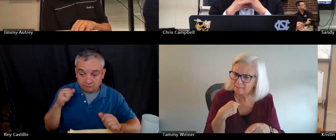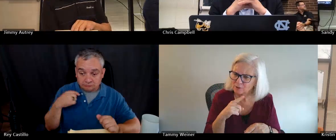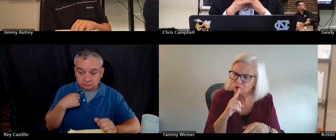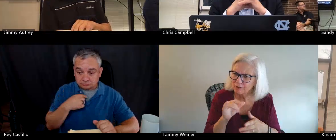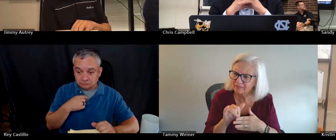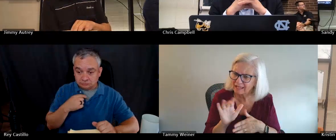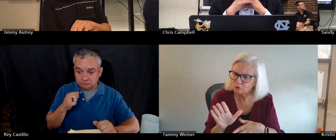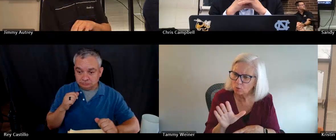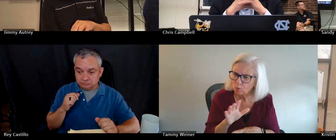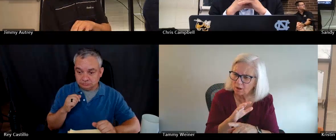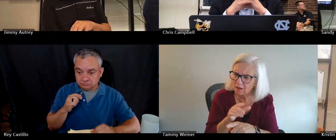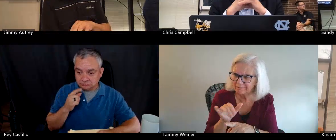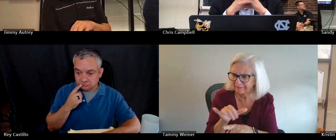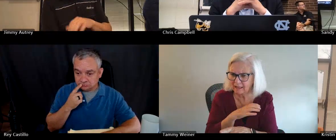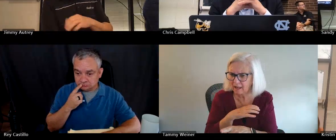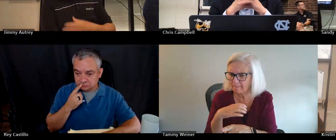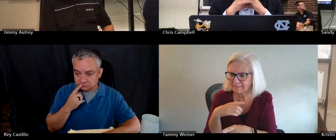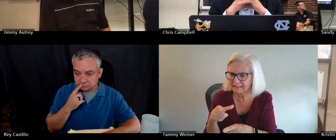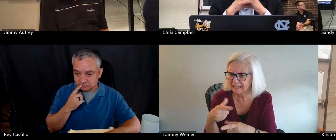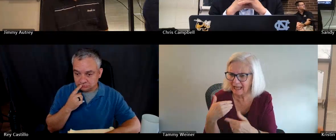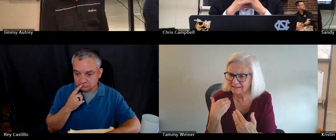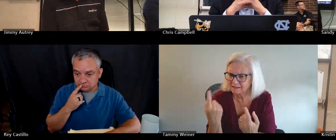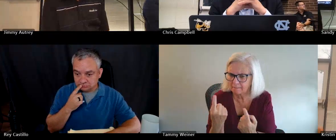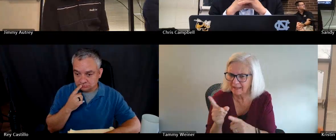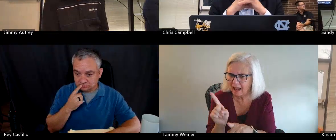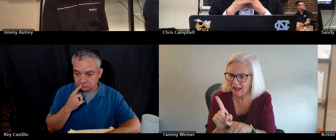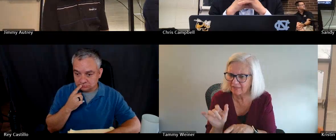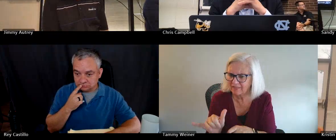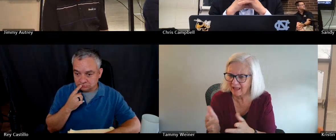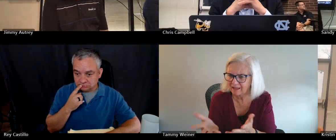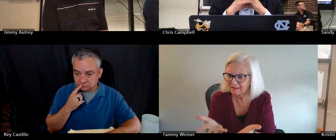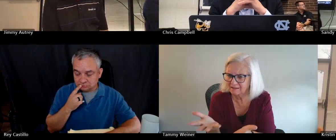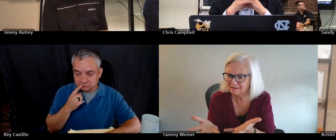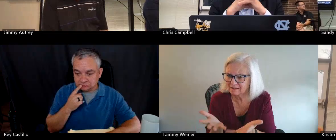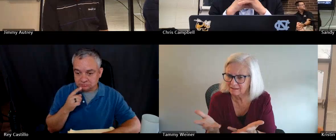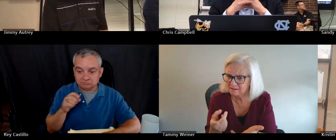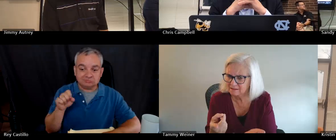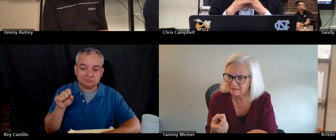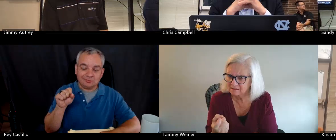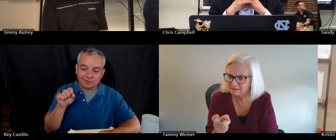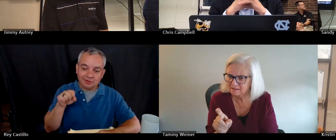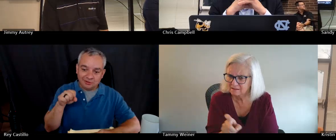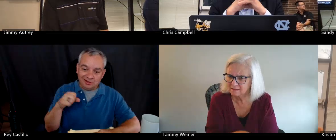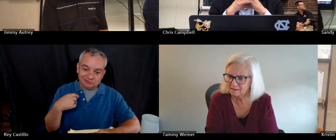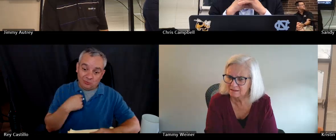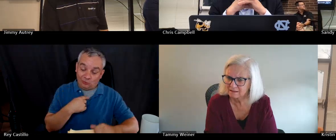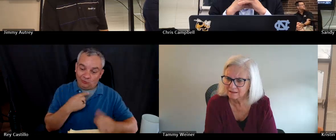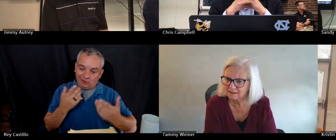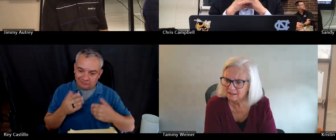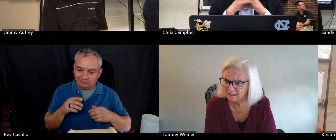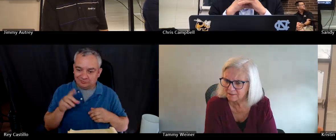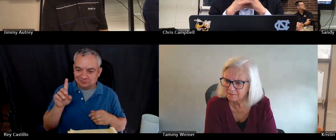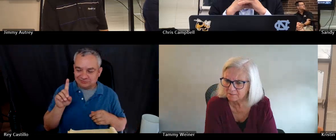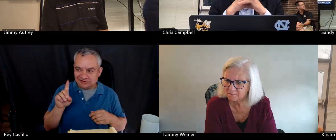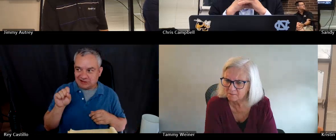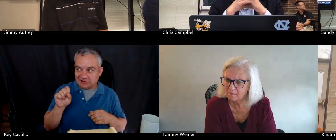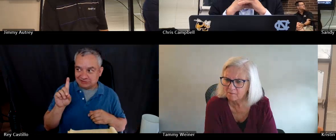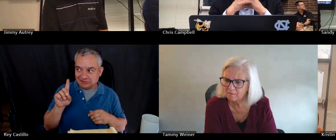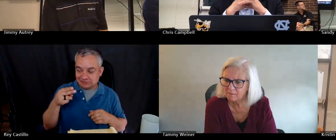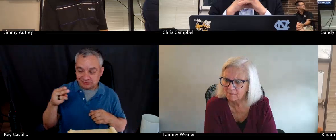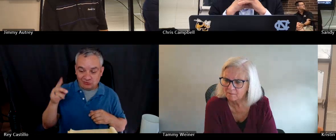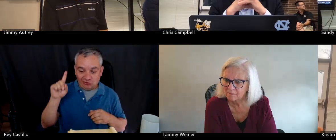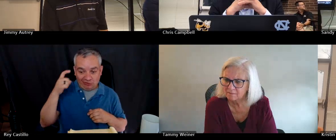this letter for legislature, do you think? I mean, since I didn't realize you were working with this other committee